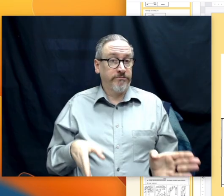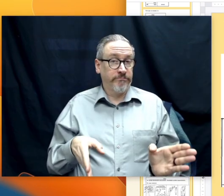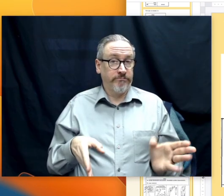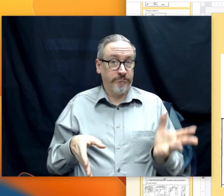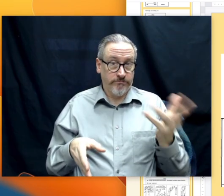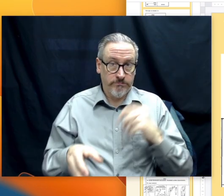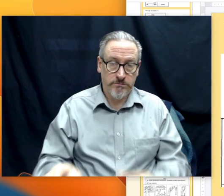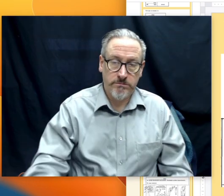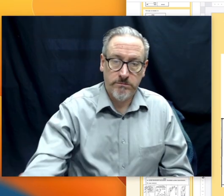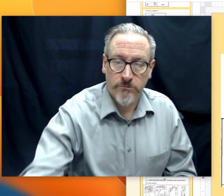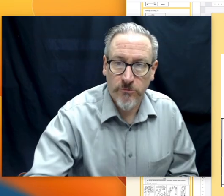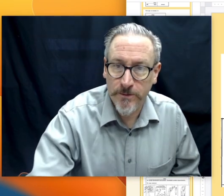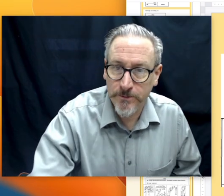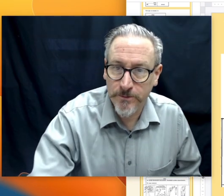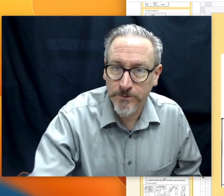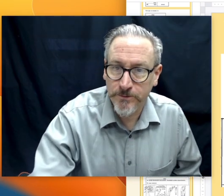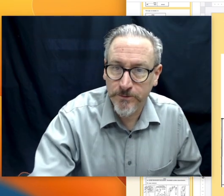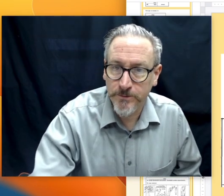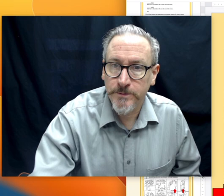house.